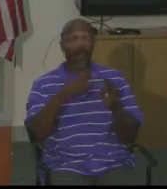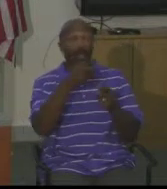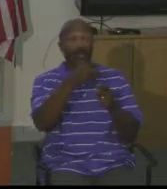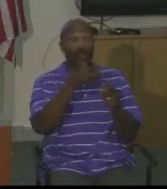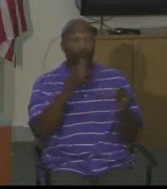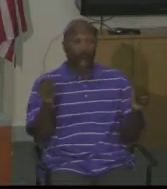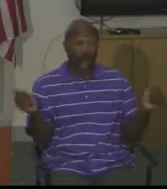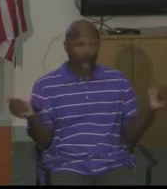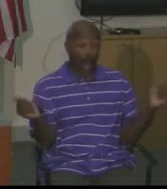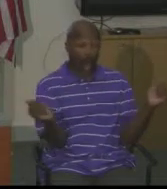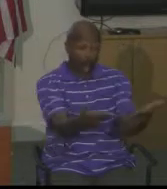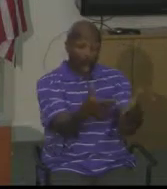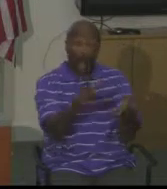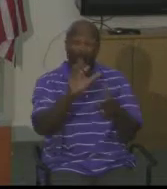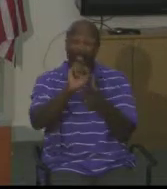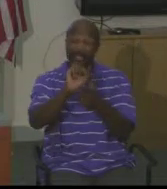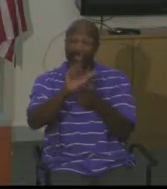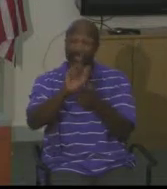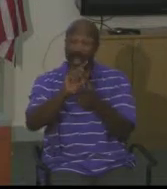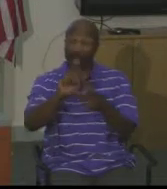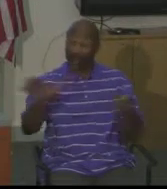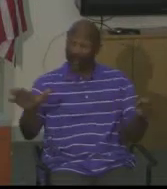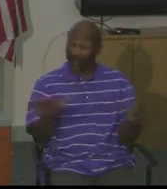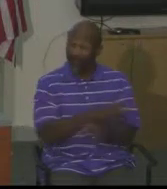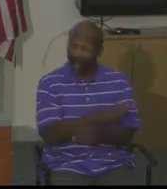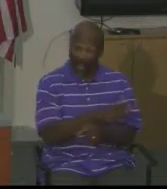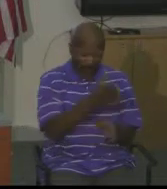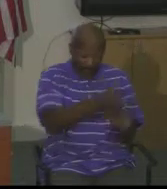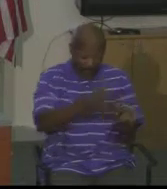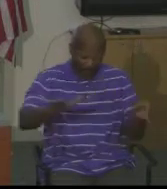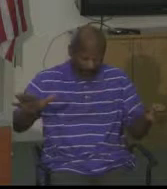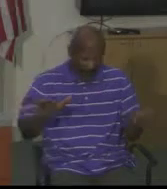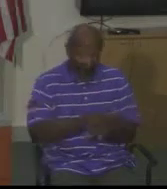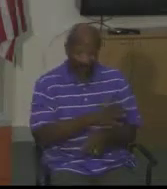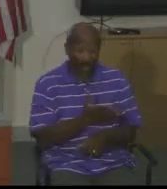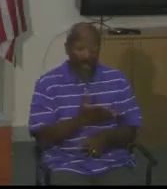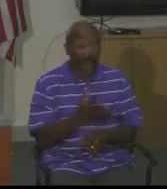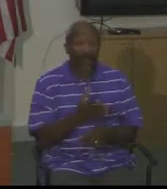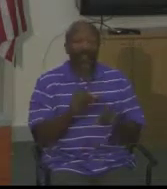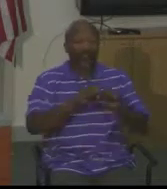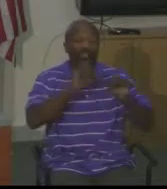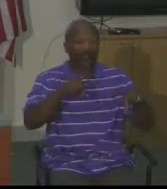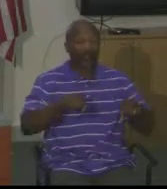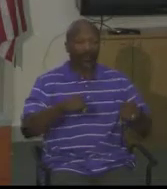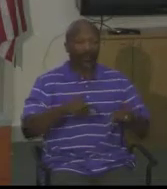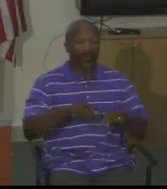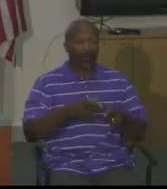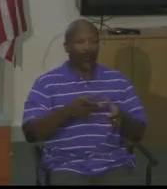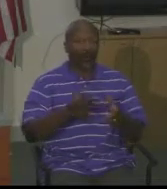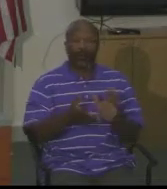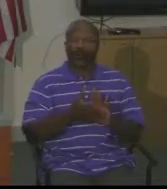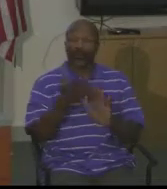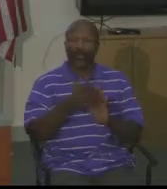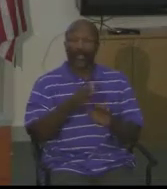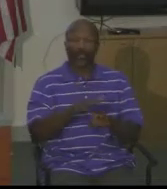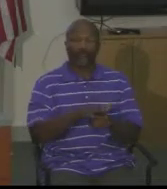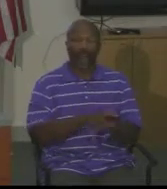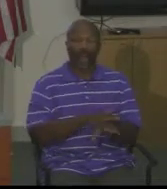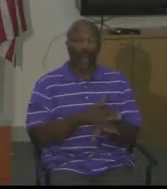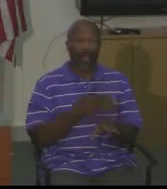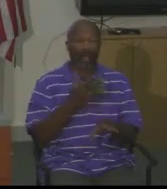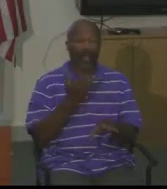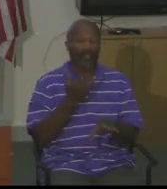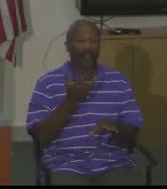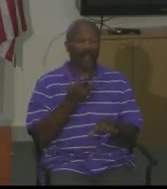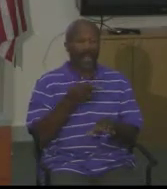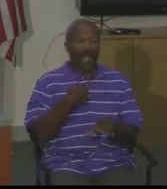filled all the slots with cards, the system grinded to a halt because each card was trying to grab the